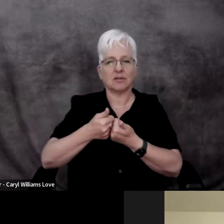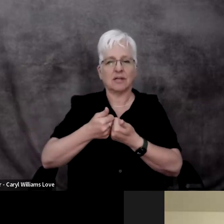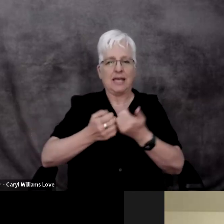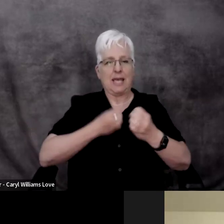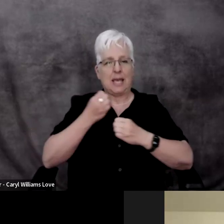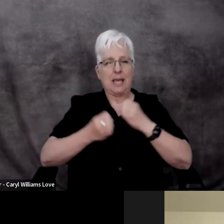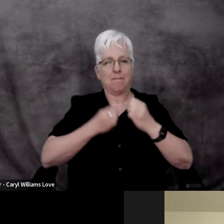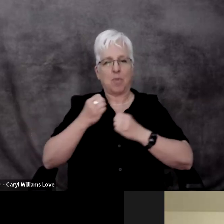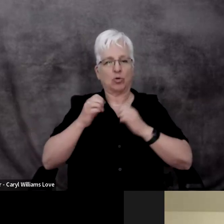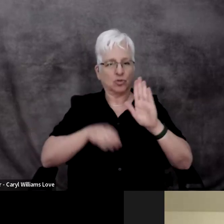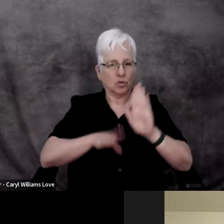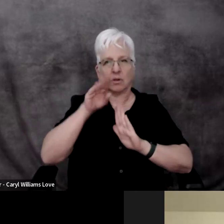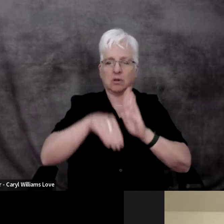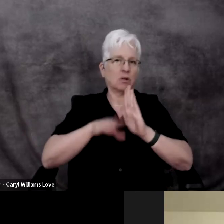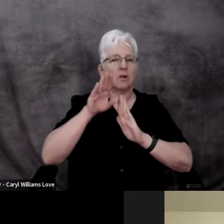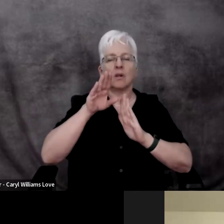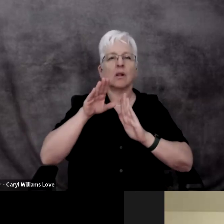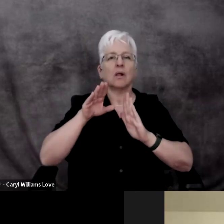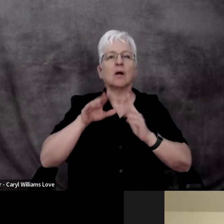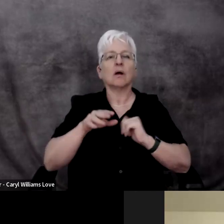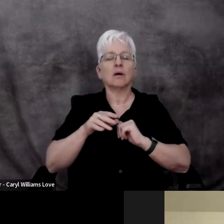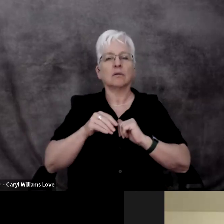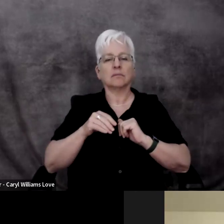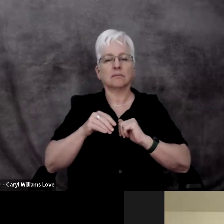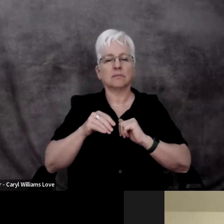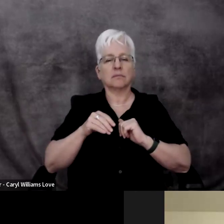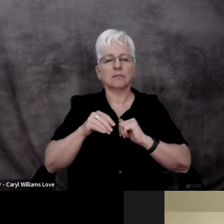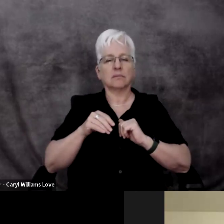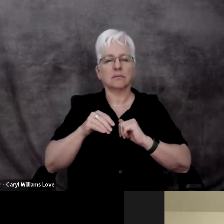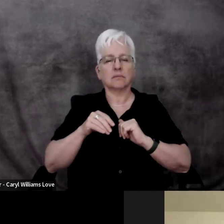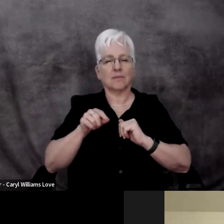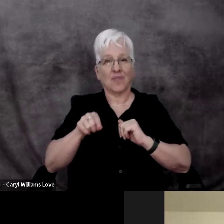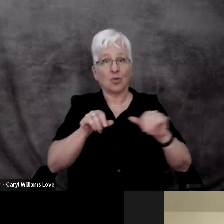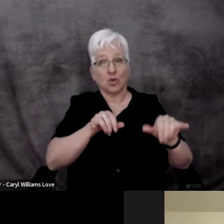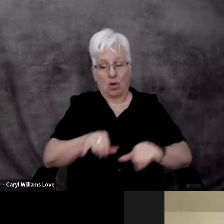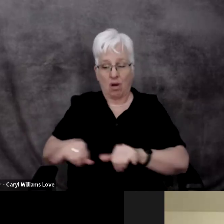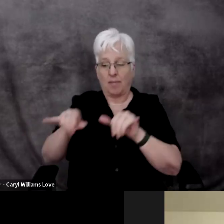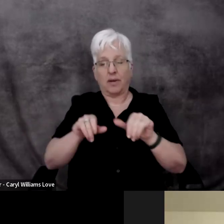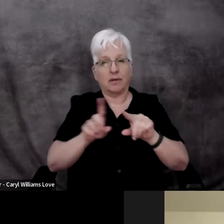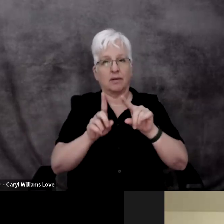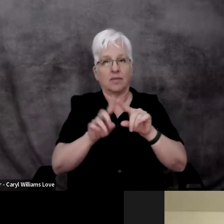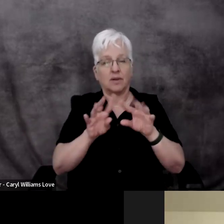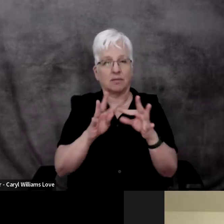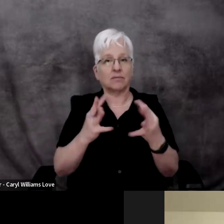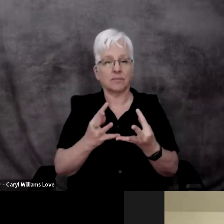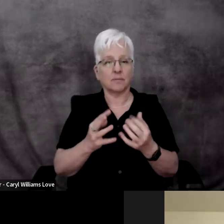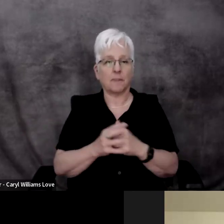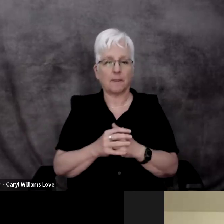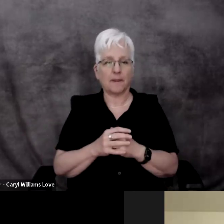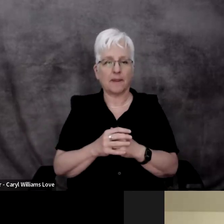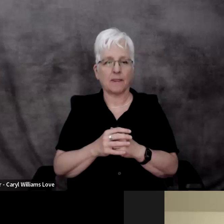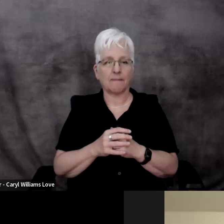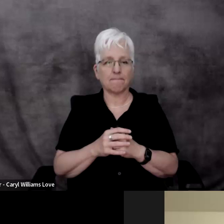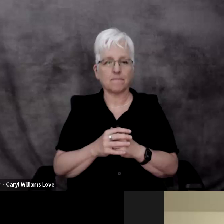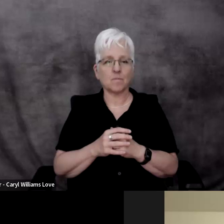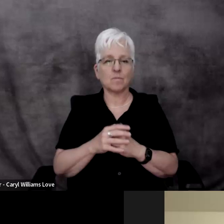barriers. There's limited distress tolerance as compared to the neurotypical population. And then one of the more